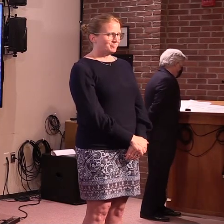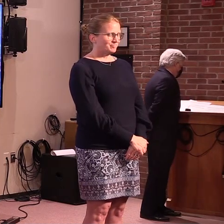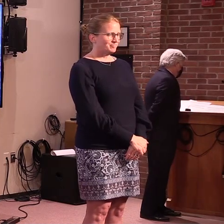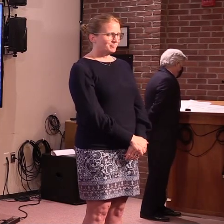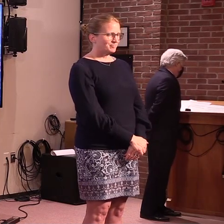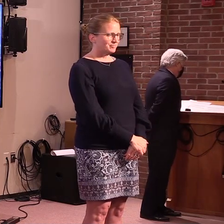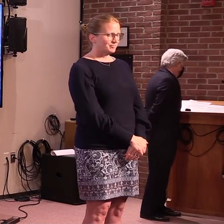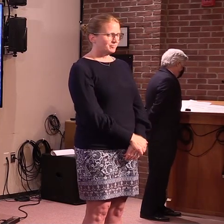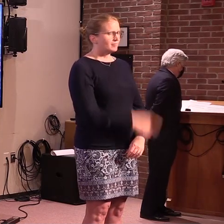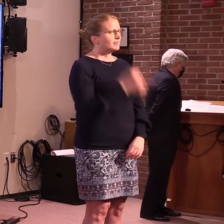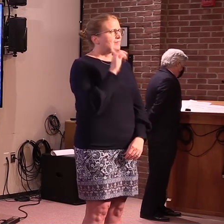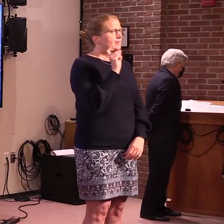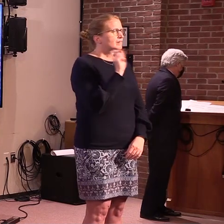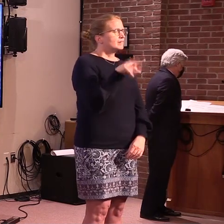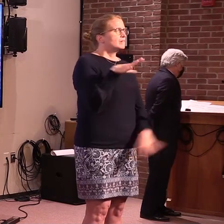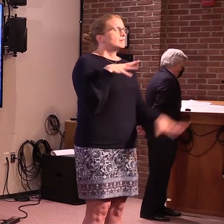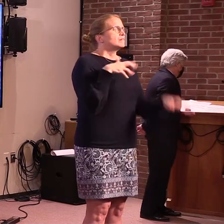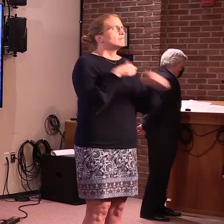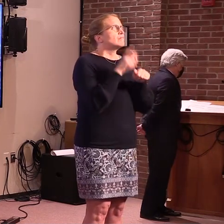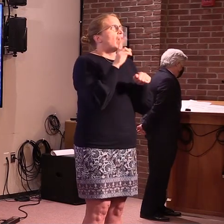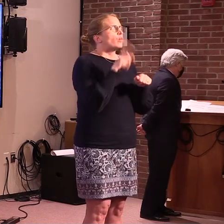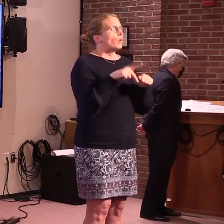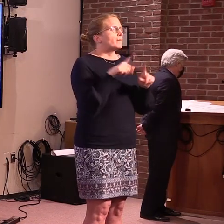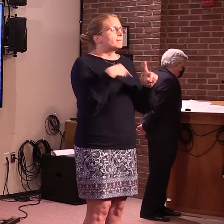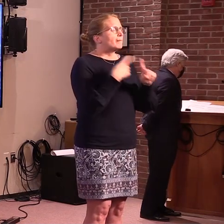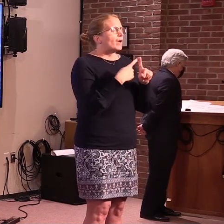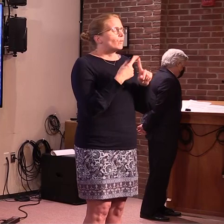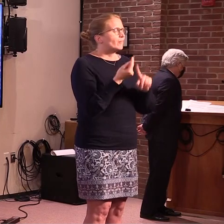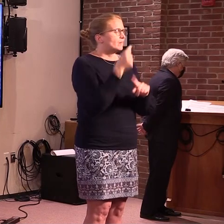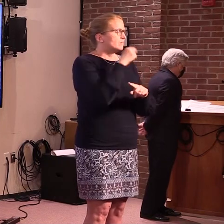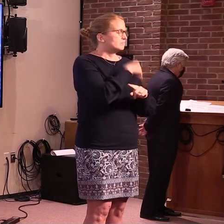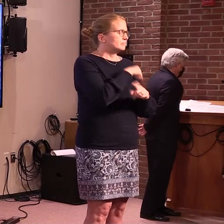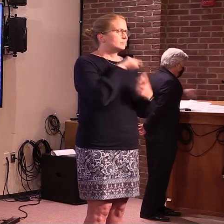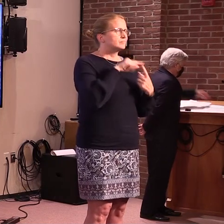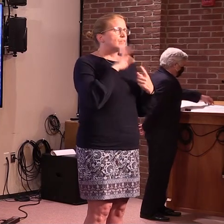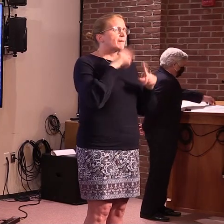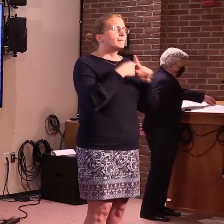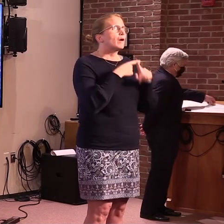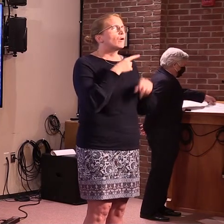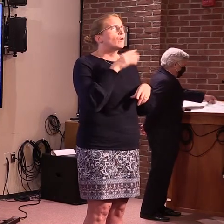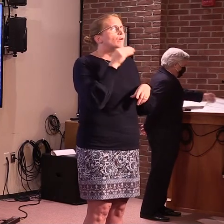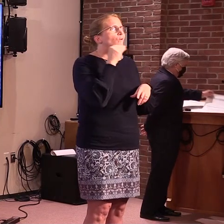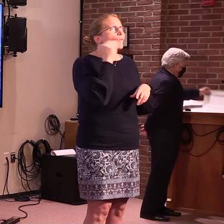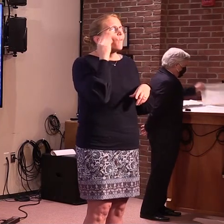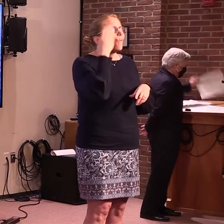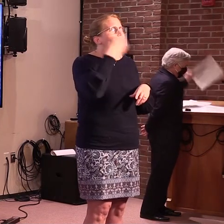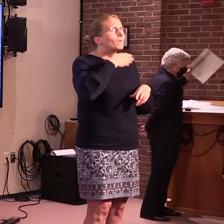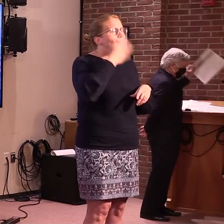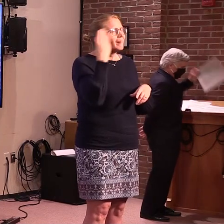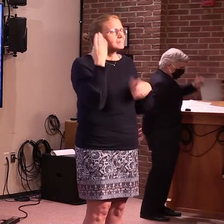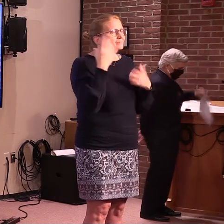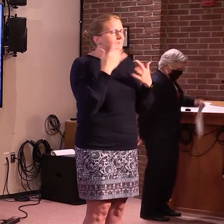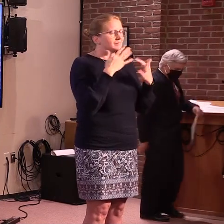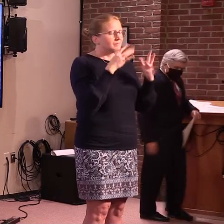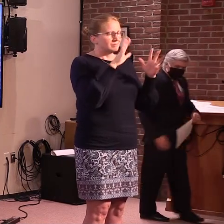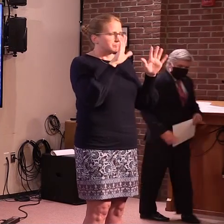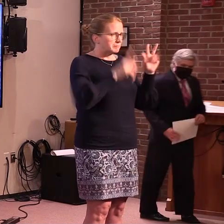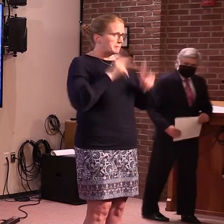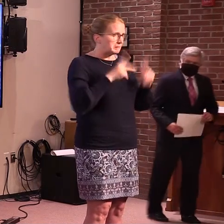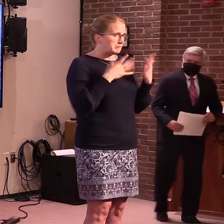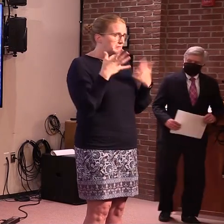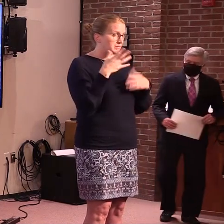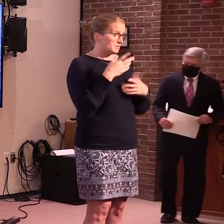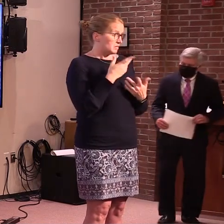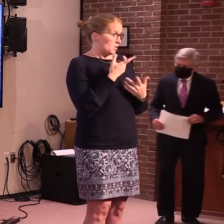Yes, this is a follow-up on the discussion about the homeless population. Is there any timeline for the shelter system to open back up?